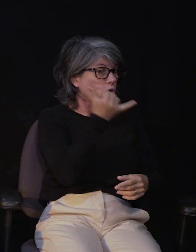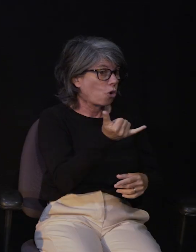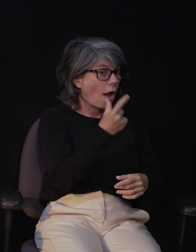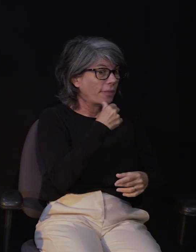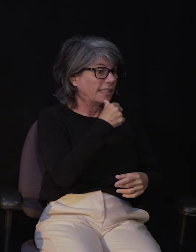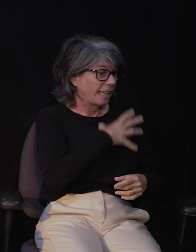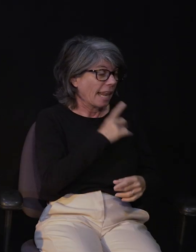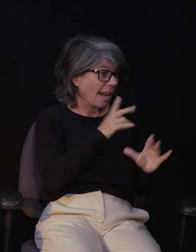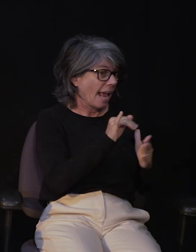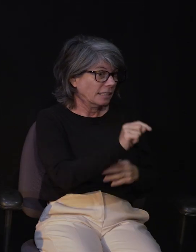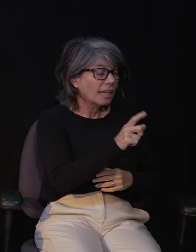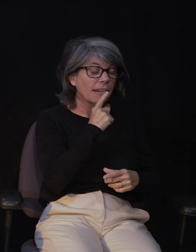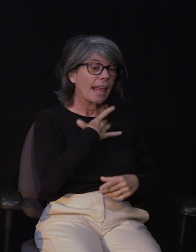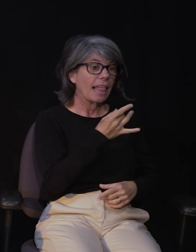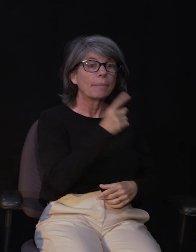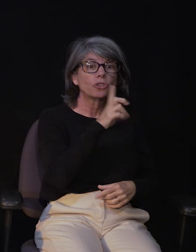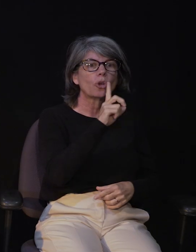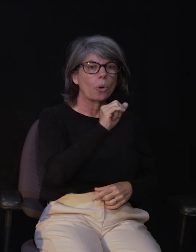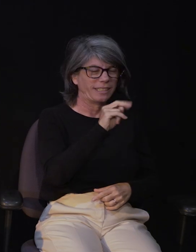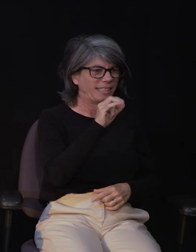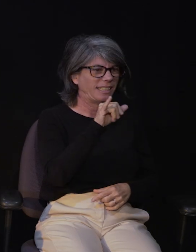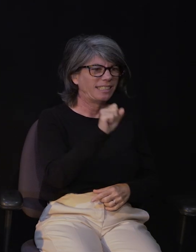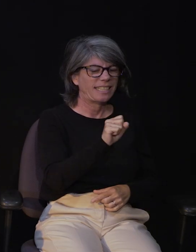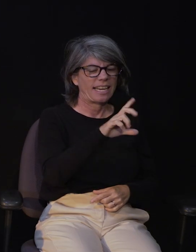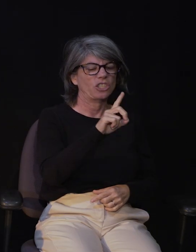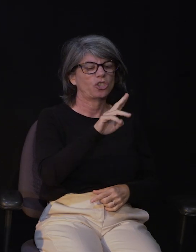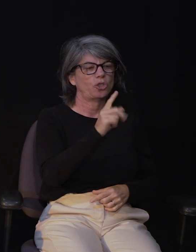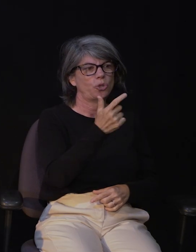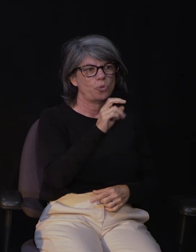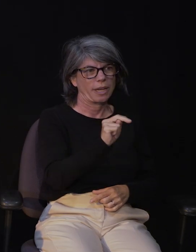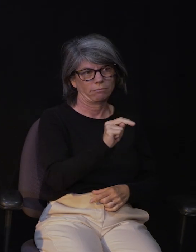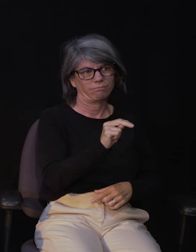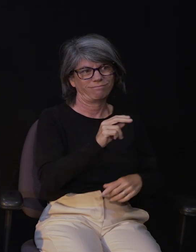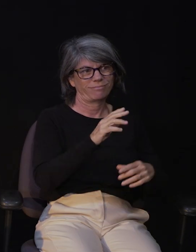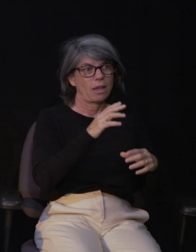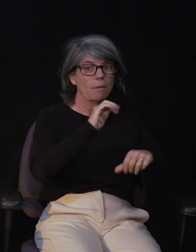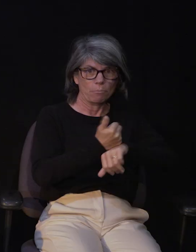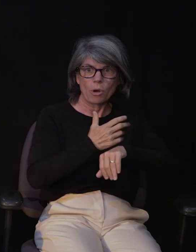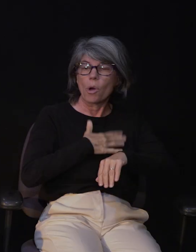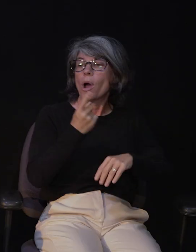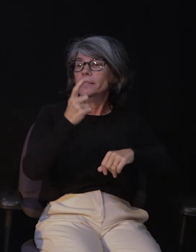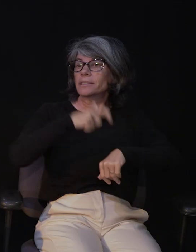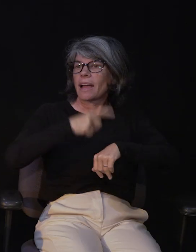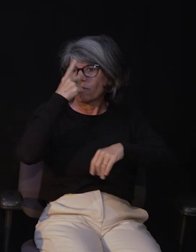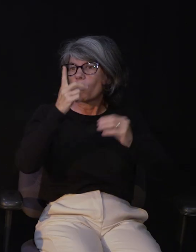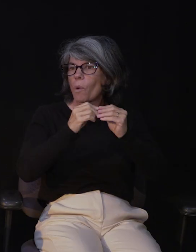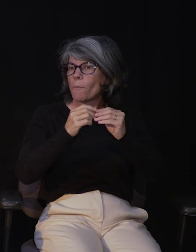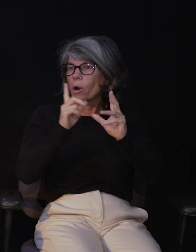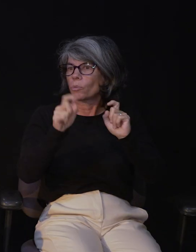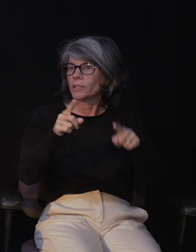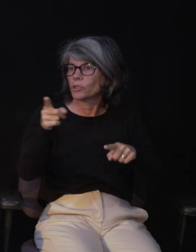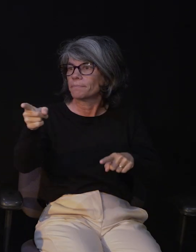And I did it. And he liked me. So Dennis Dugan cast me. Wow. It was great. Will we have time for one more?